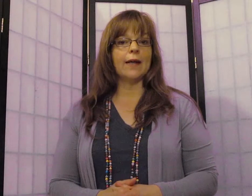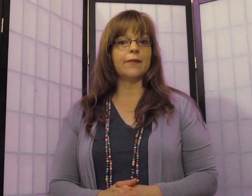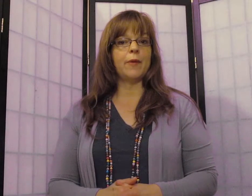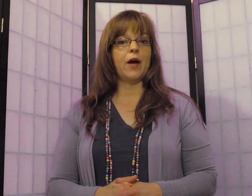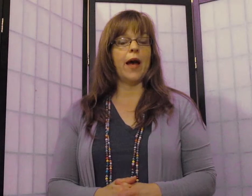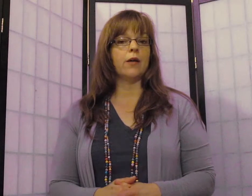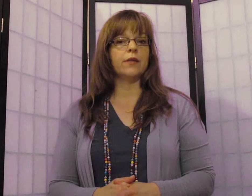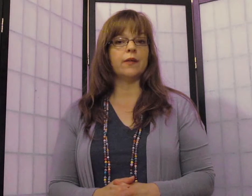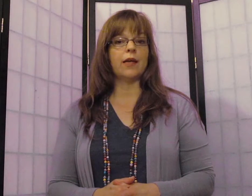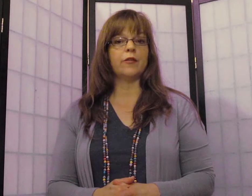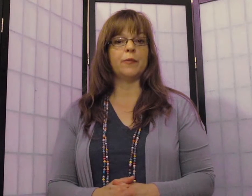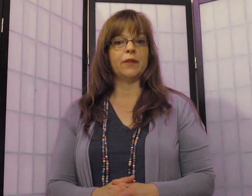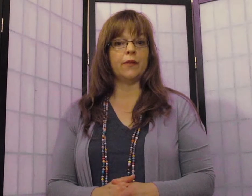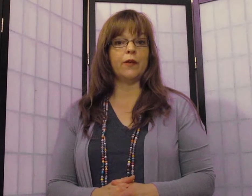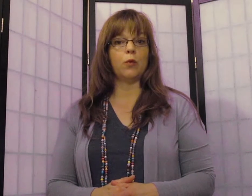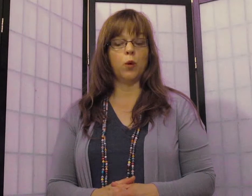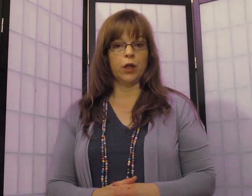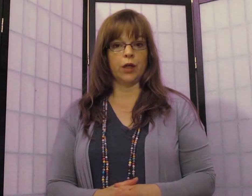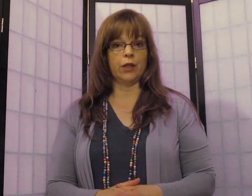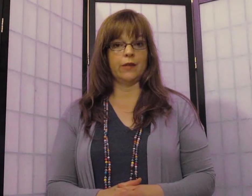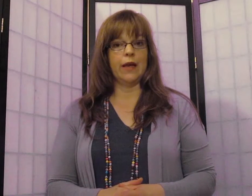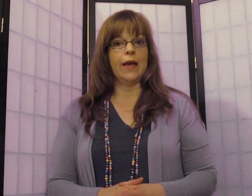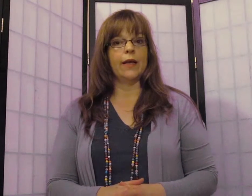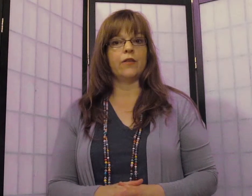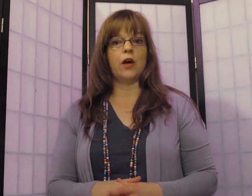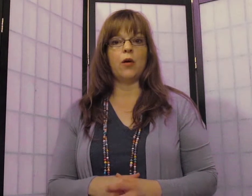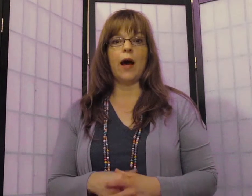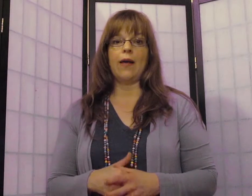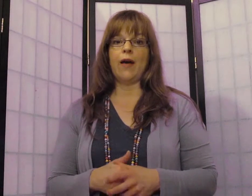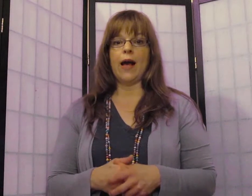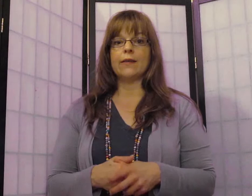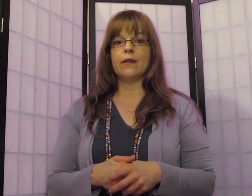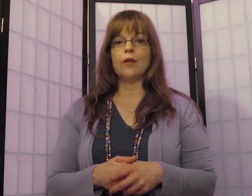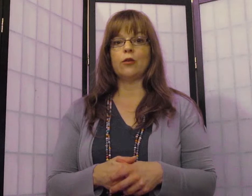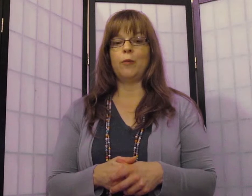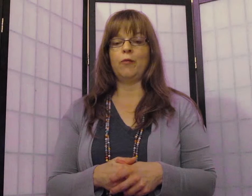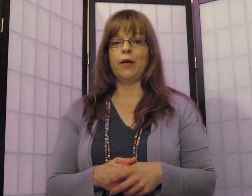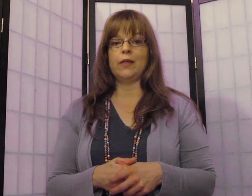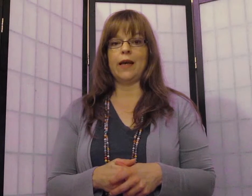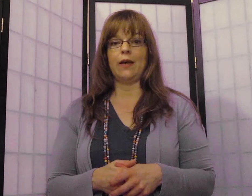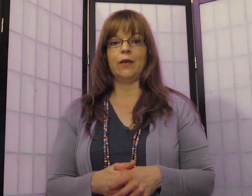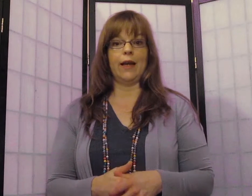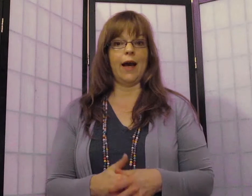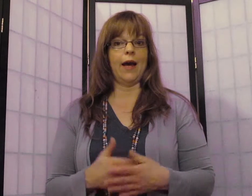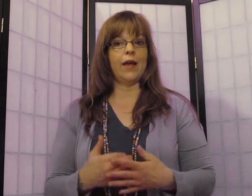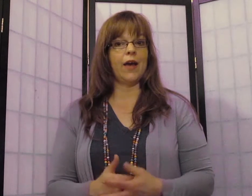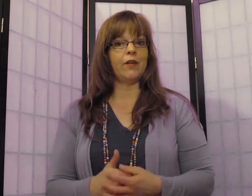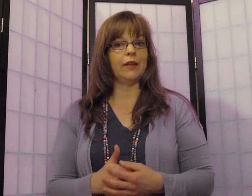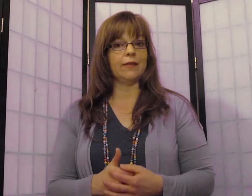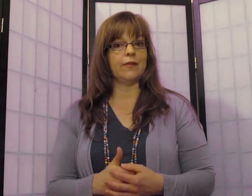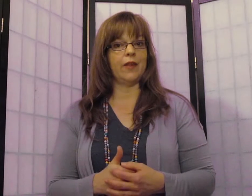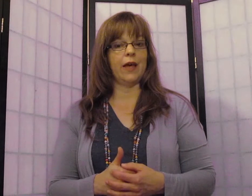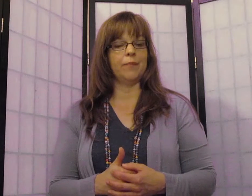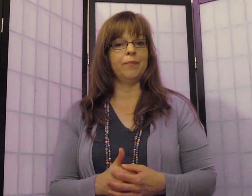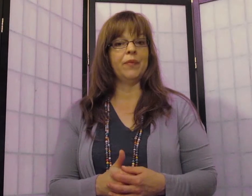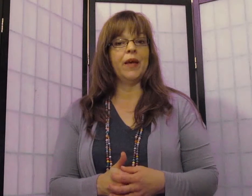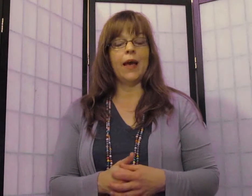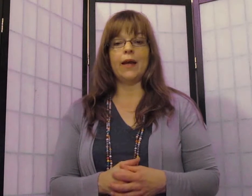asked about how to sign specific words. And so I've asked that those be written down, and I have a list of them. And every